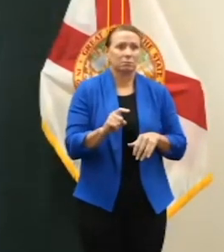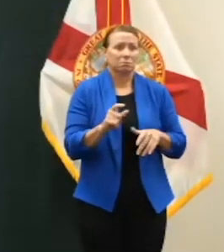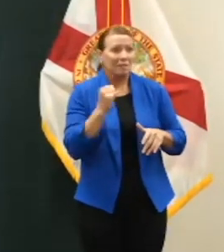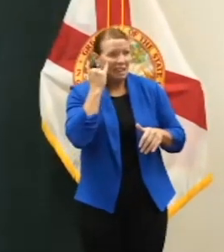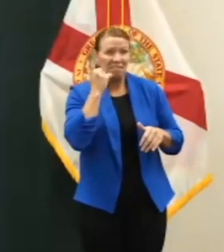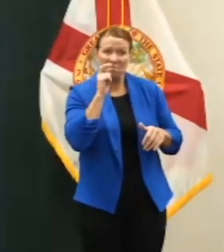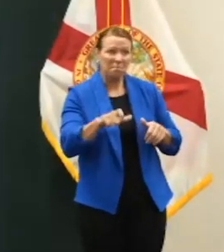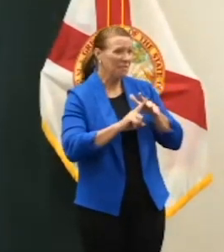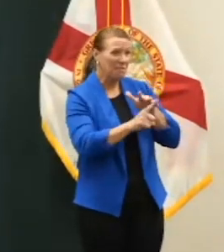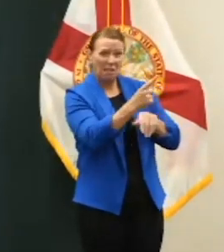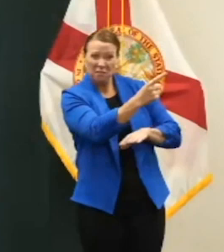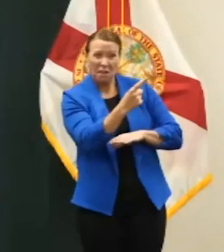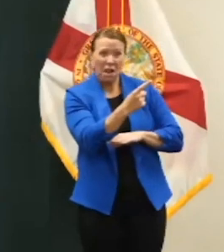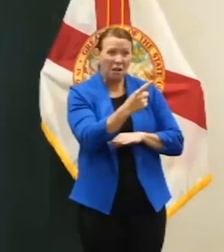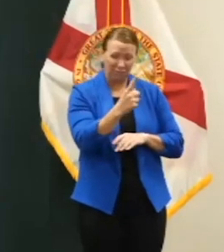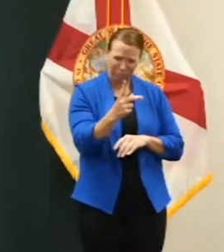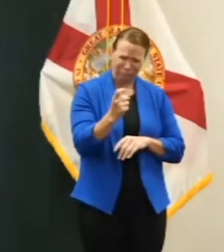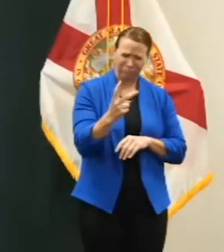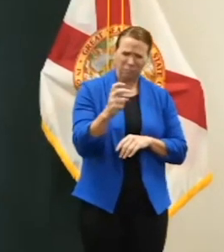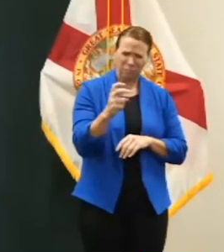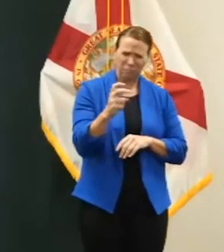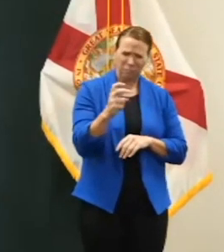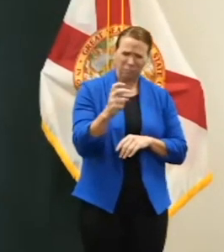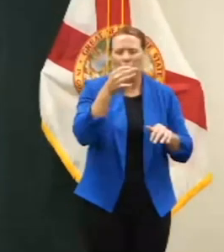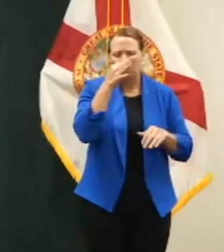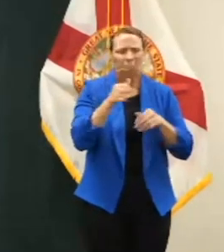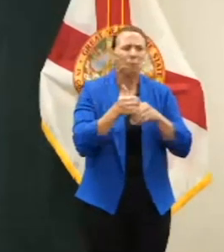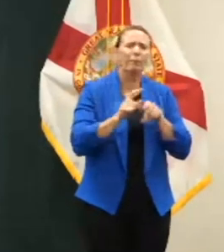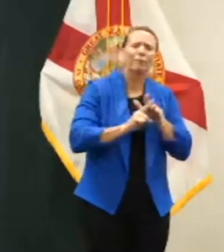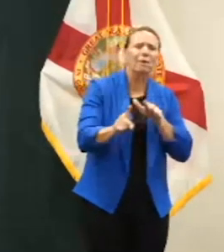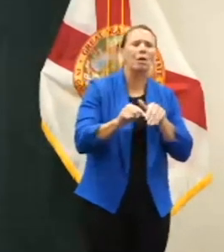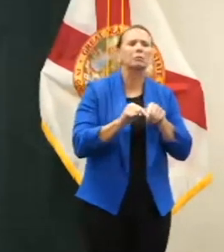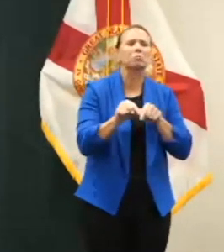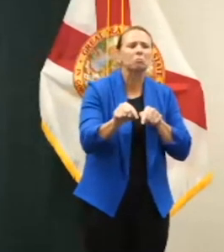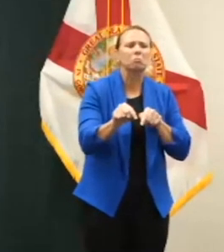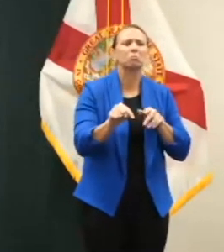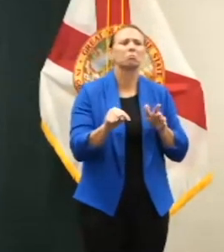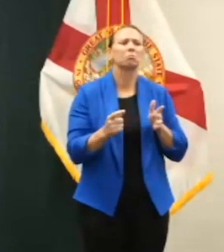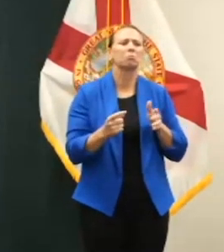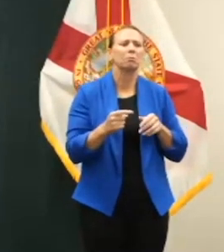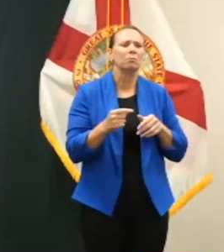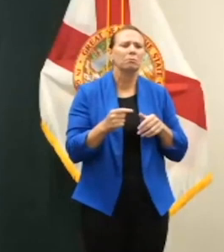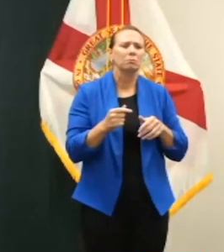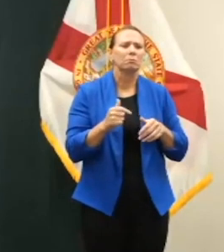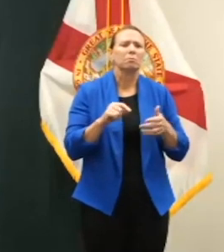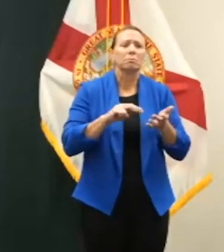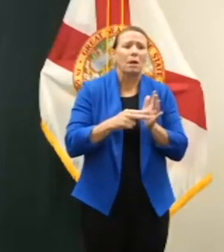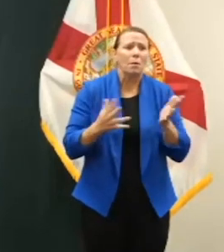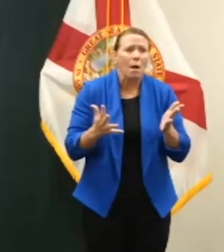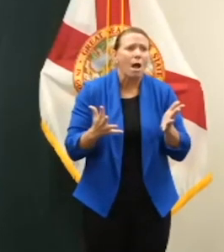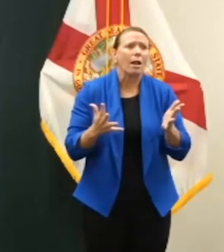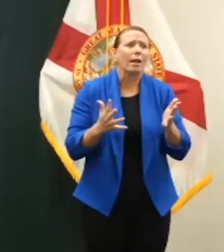to go hundreds of miles away. You don't need to try to outrun the storm. The evacuation is basically saying get away from the life-threatening